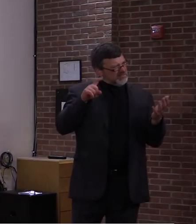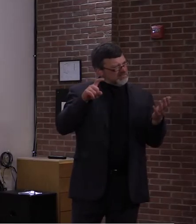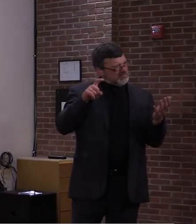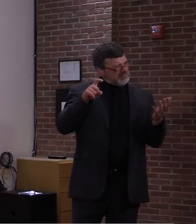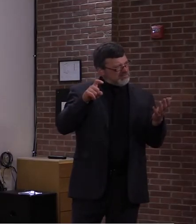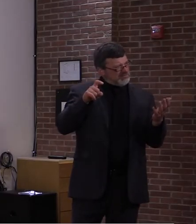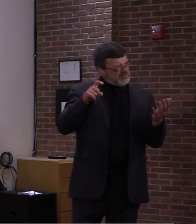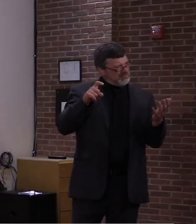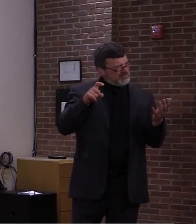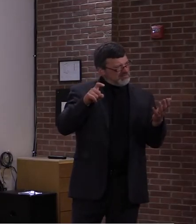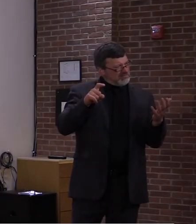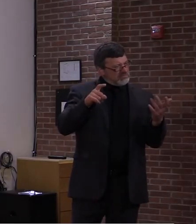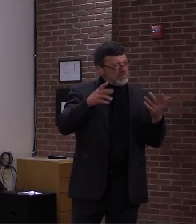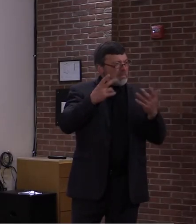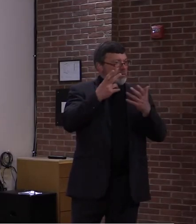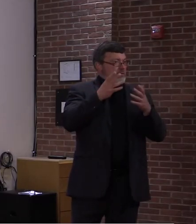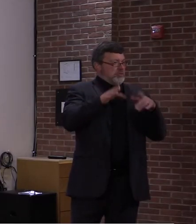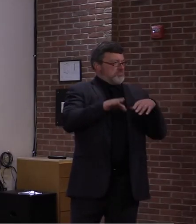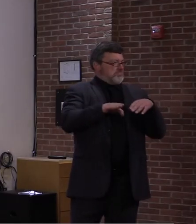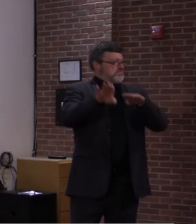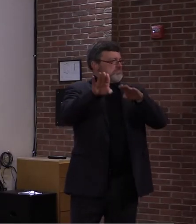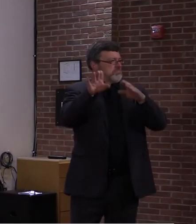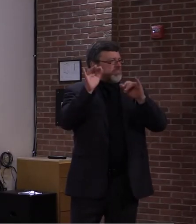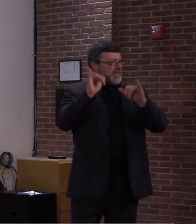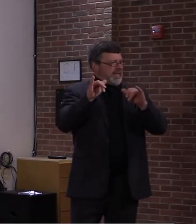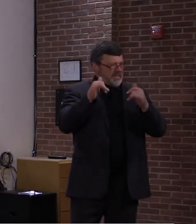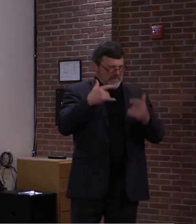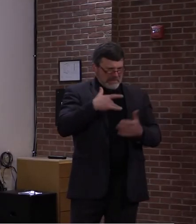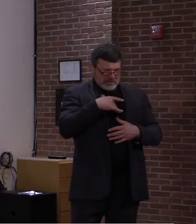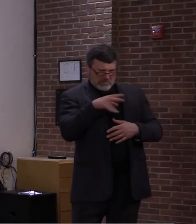or they almost had the exact same rate of hospitalization.